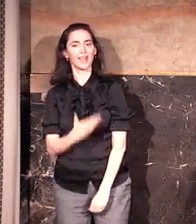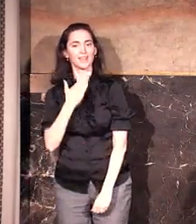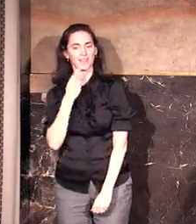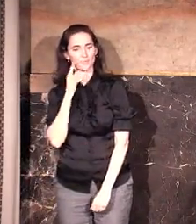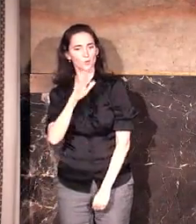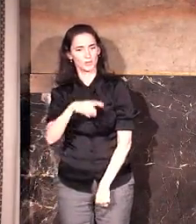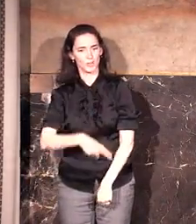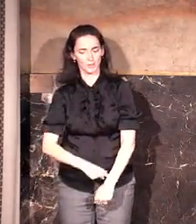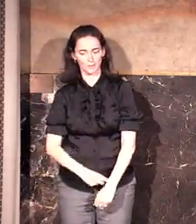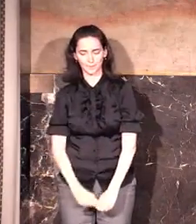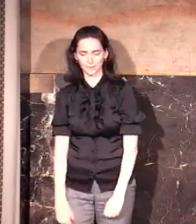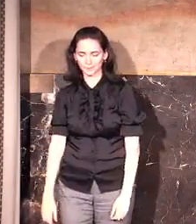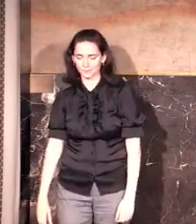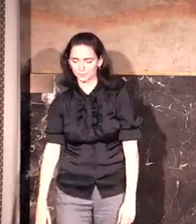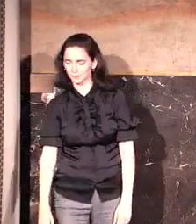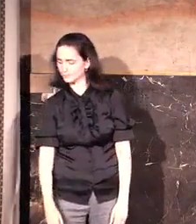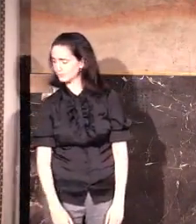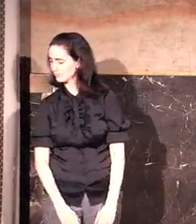time.